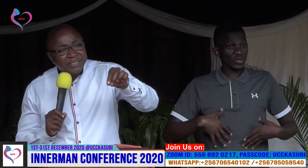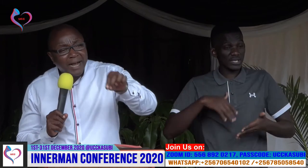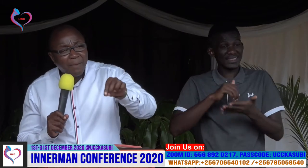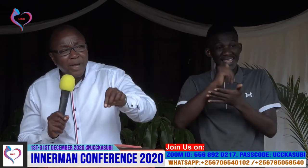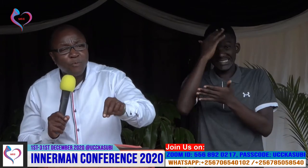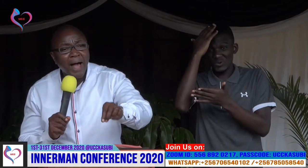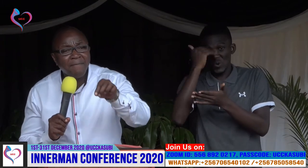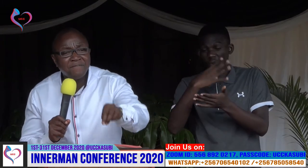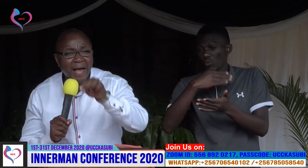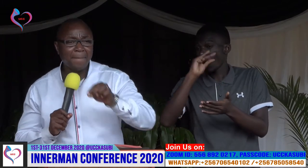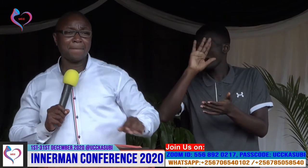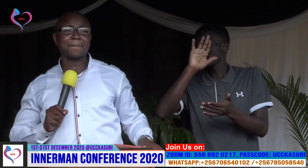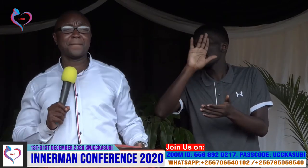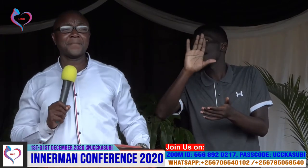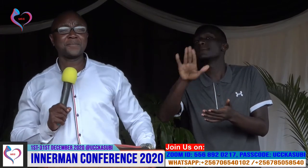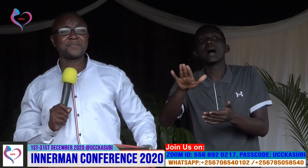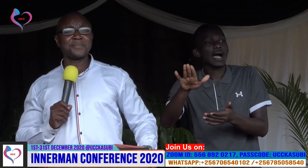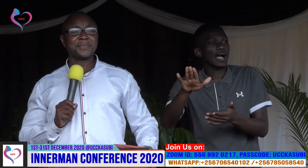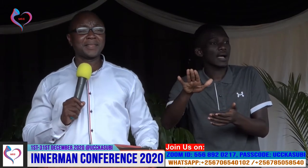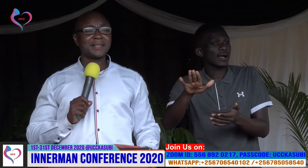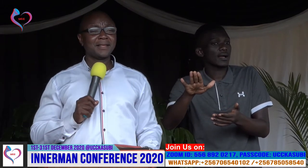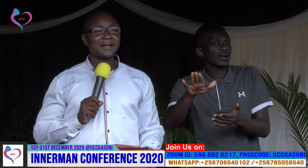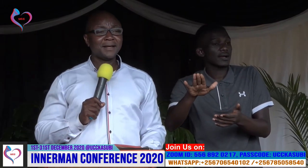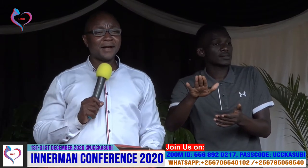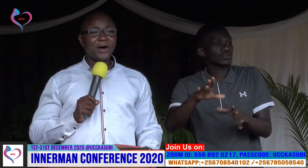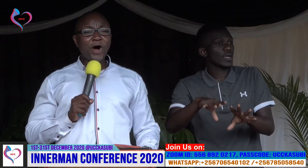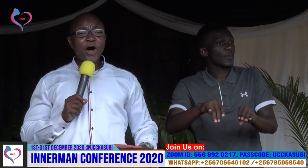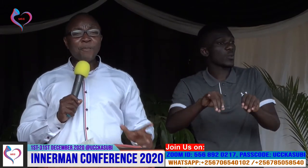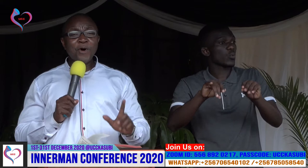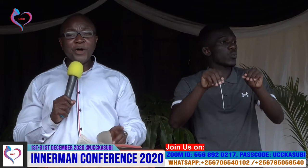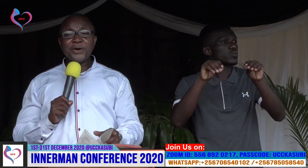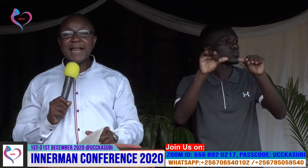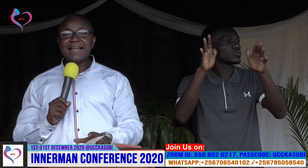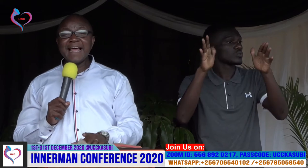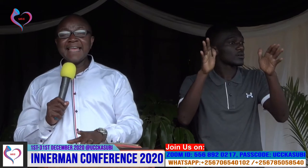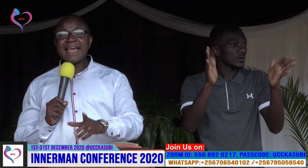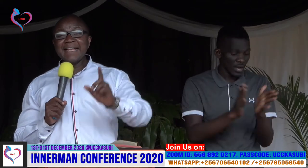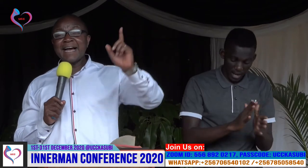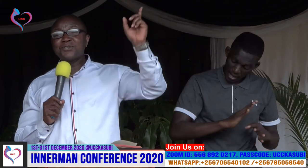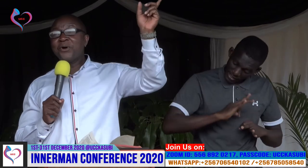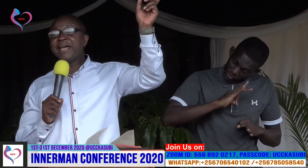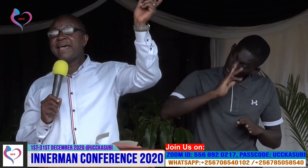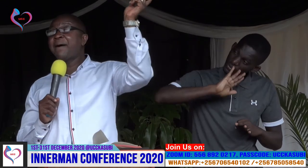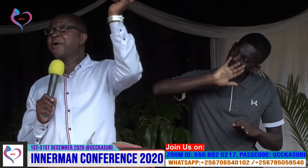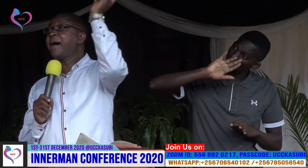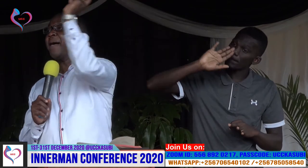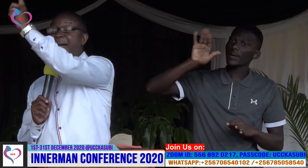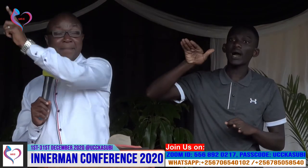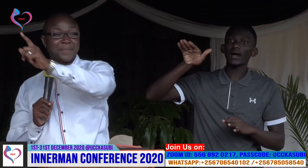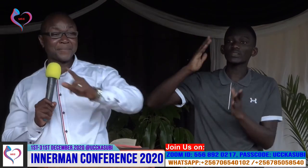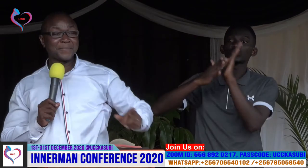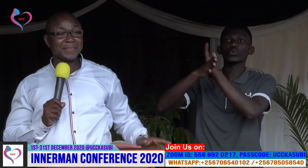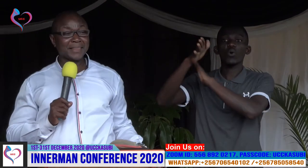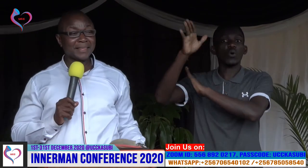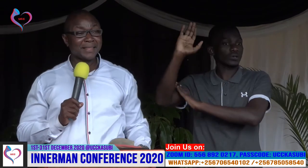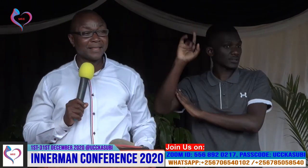gudda mutaka mwe gwava. Then the body will go back to the dust where it came from. Omoyo nadda yeri katonde ya mugaba. And